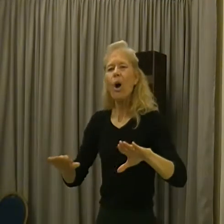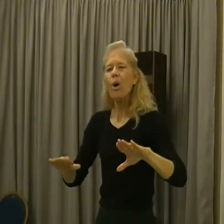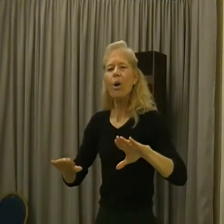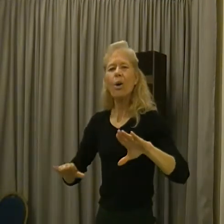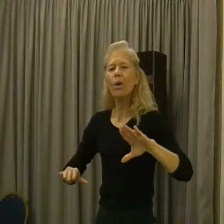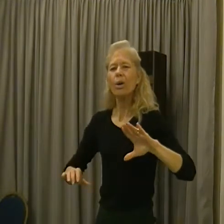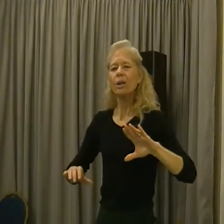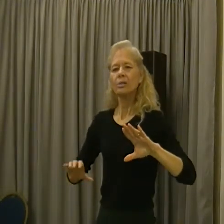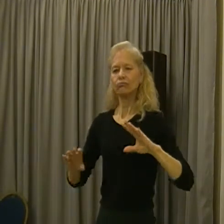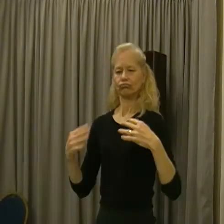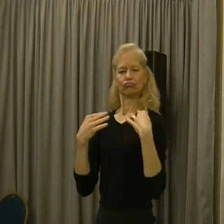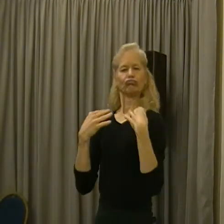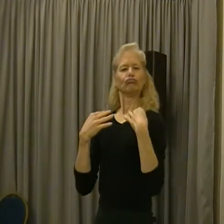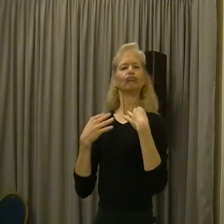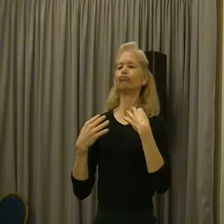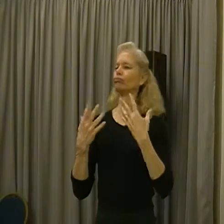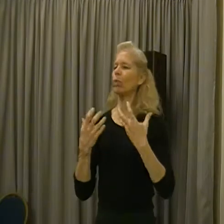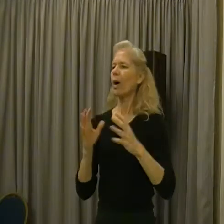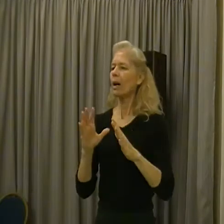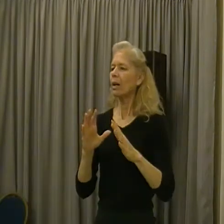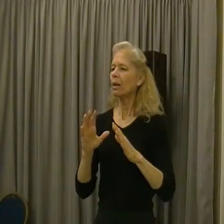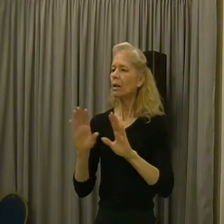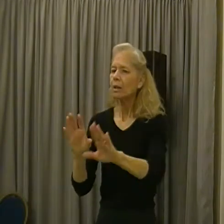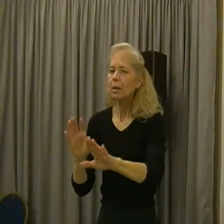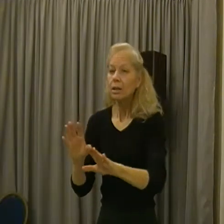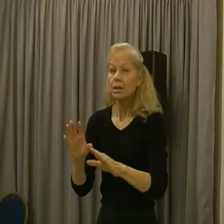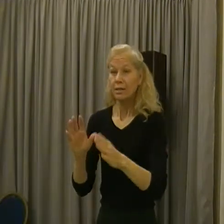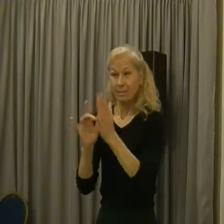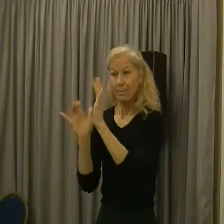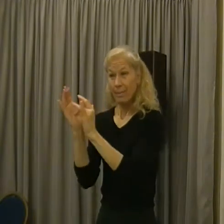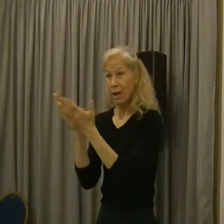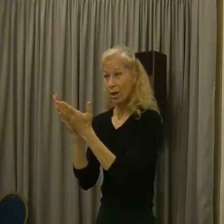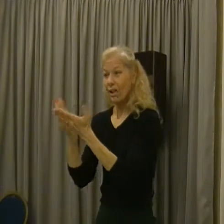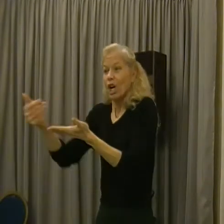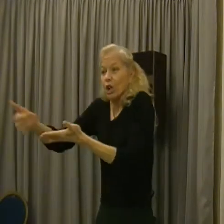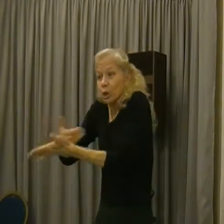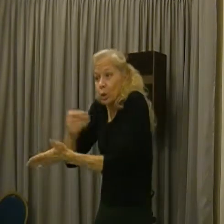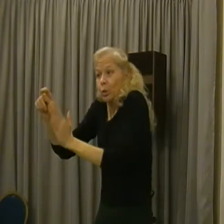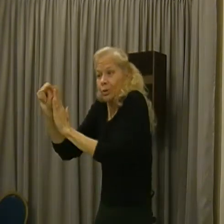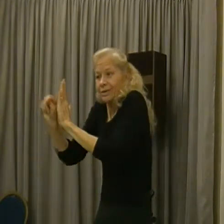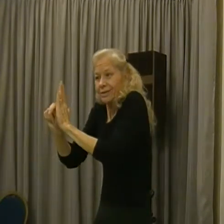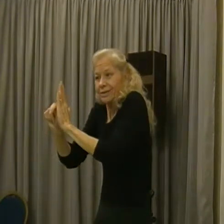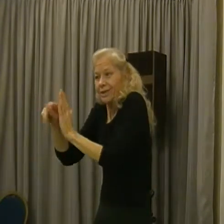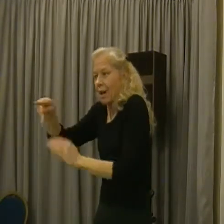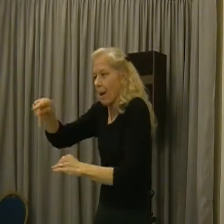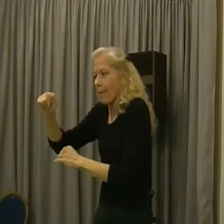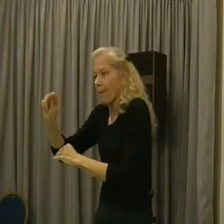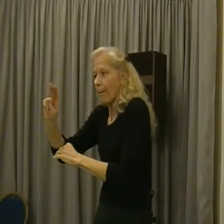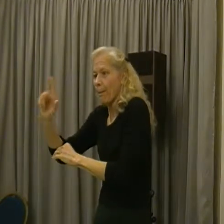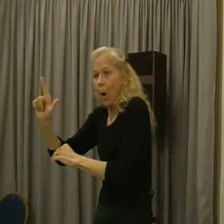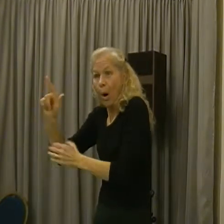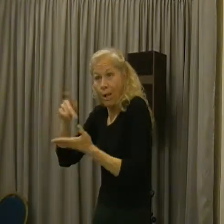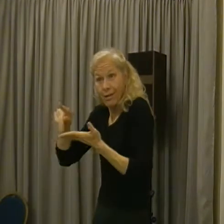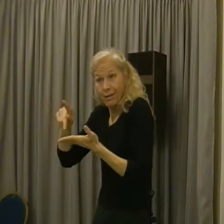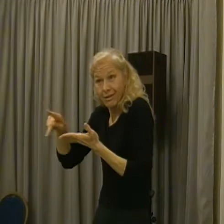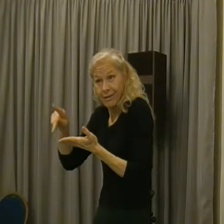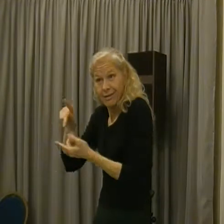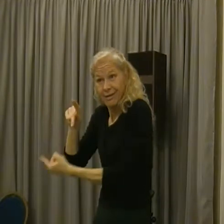of God. Do all to the glory of God. And so we are to seek glory